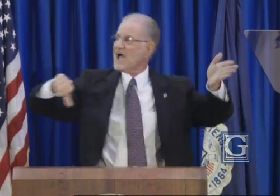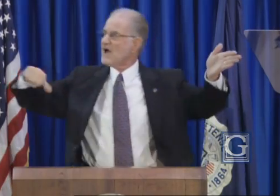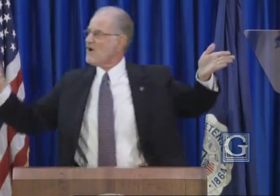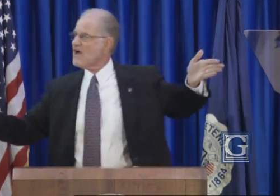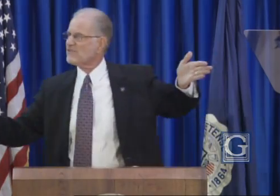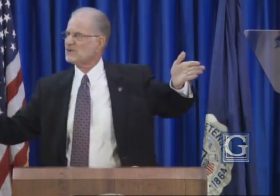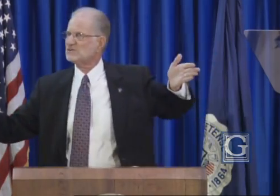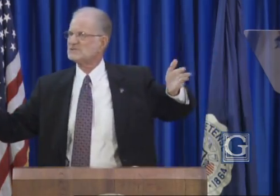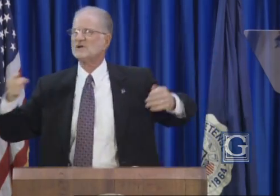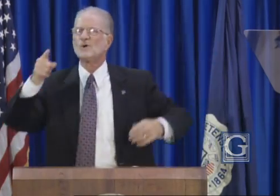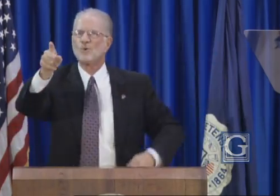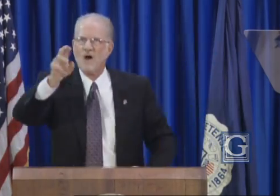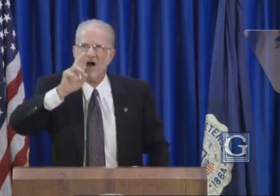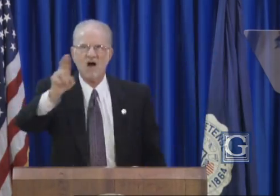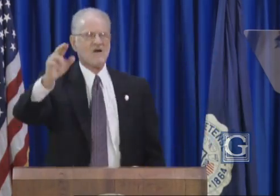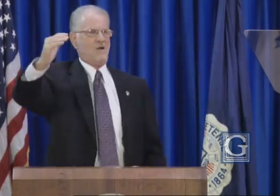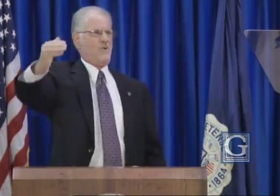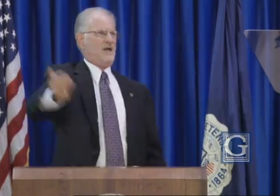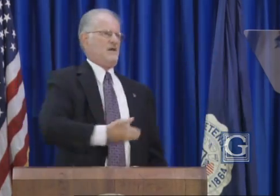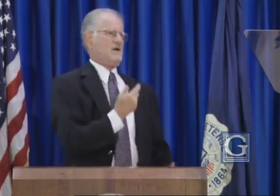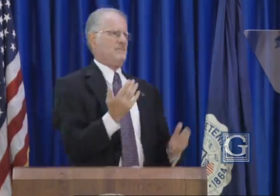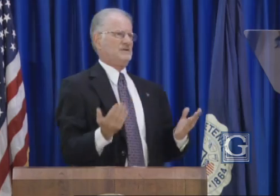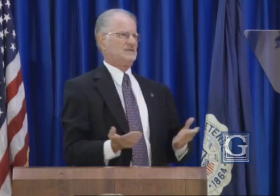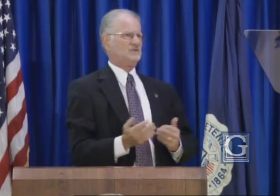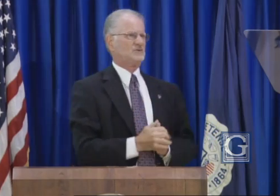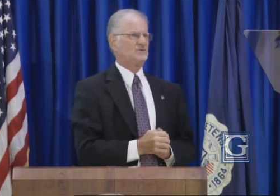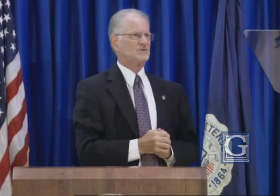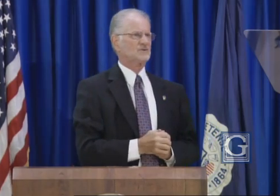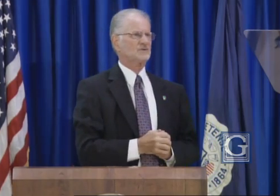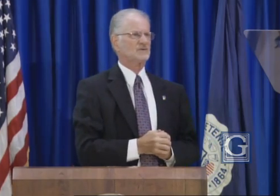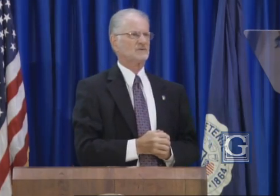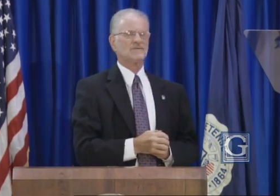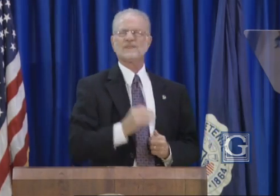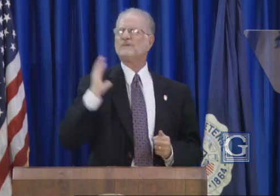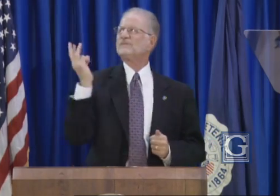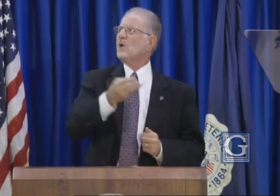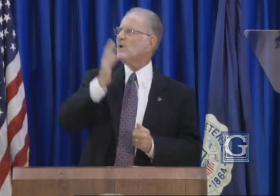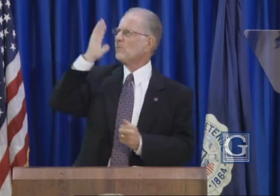students, however you have been labeled by others, you are welcome here.